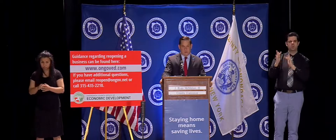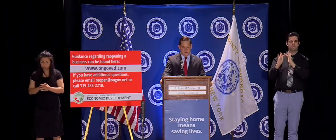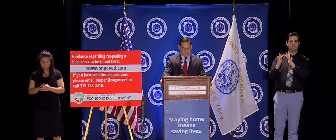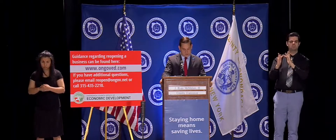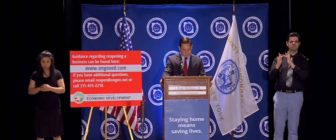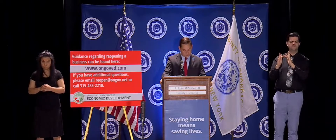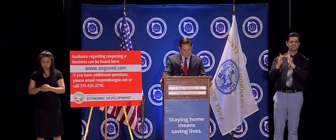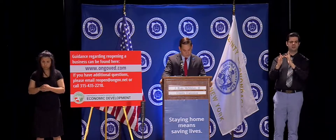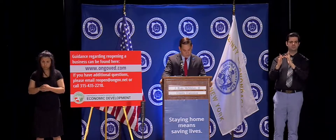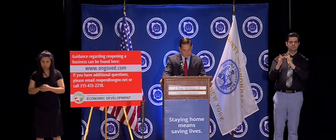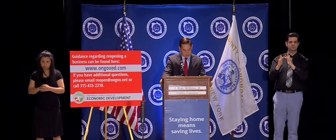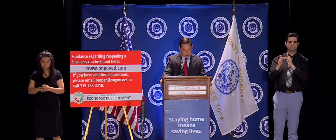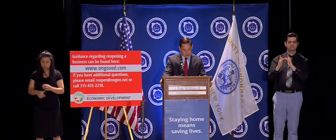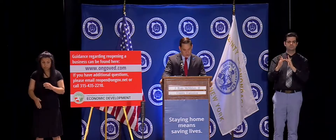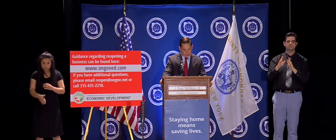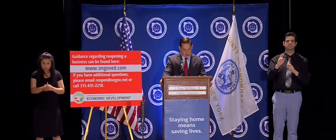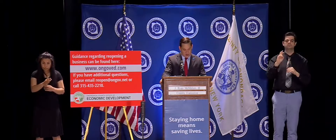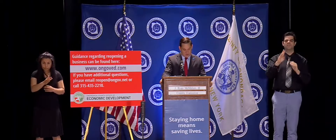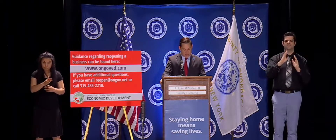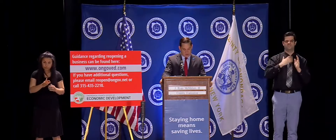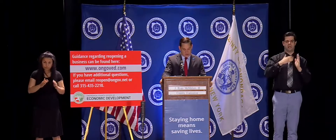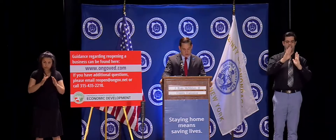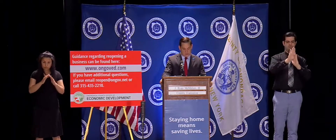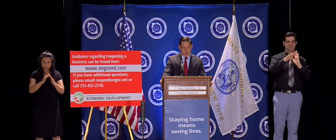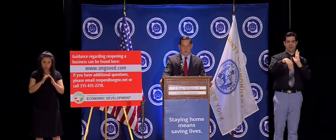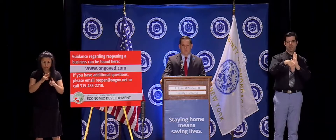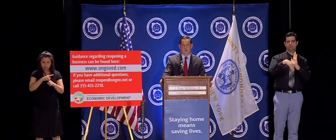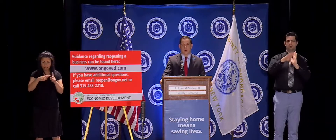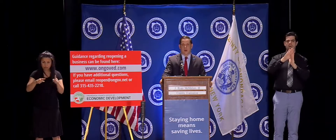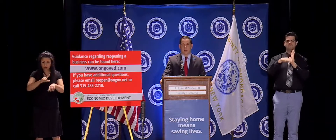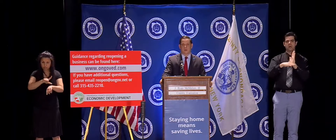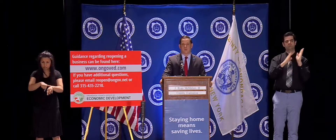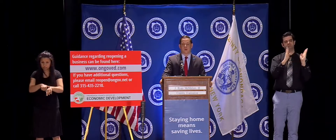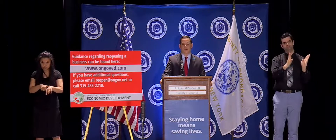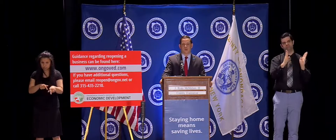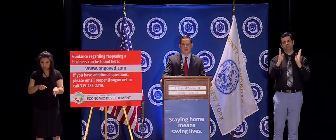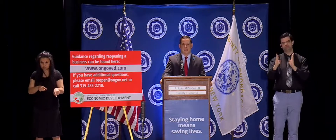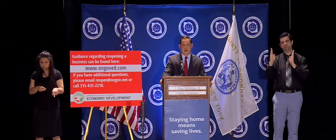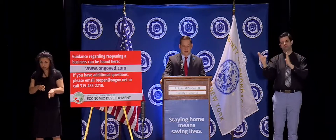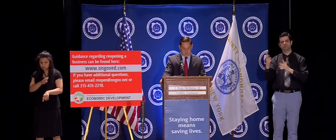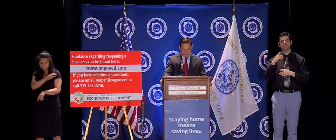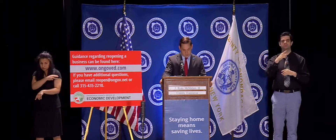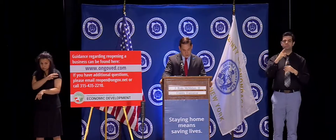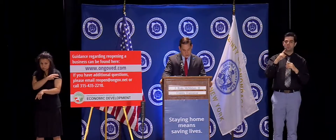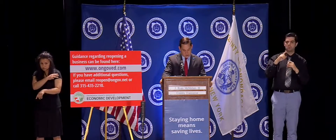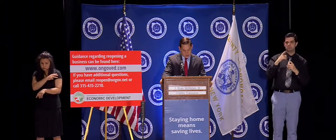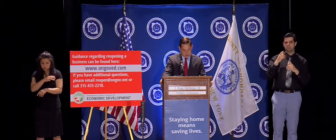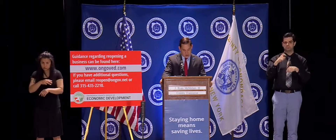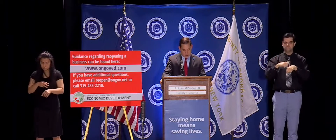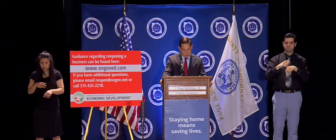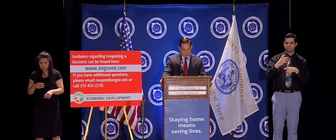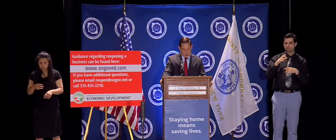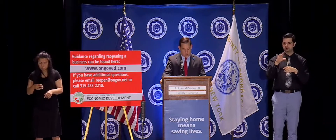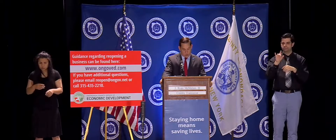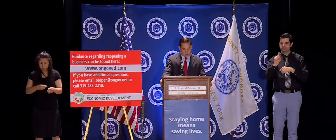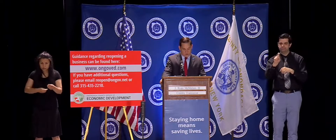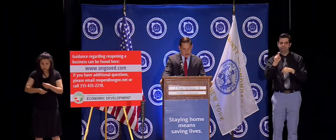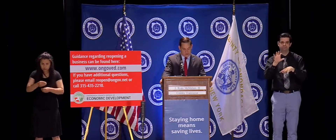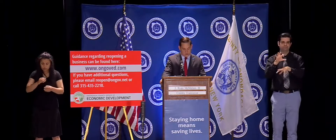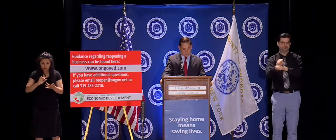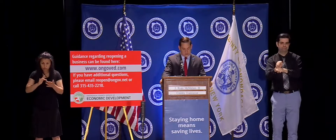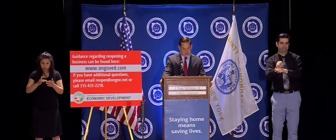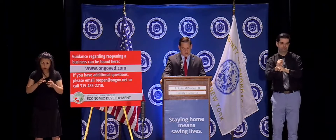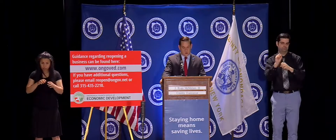30-minute increments. We do have accommodations for those who are unable to purchase online, and there will be no more